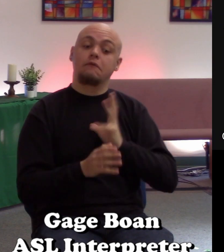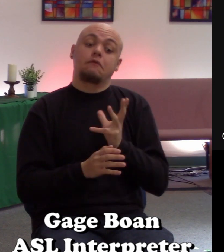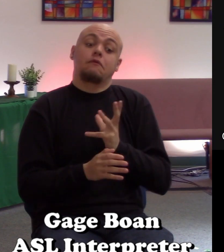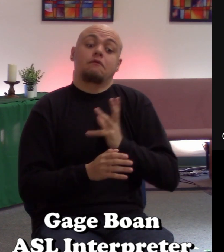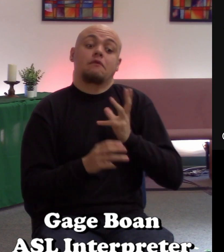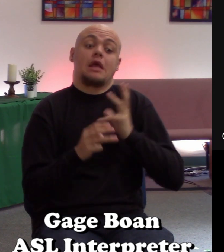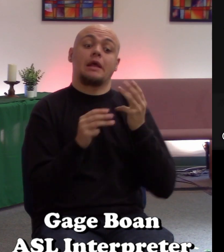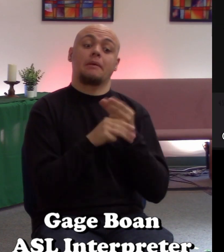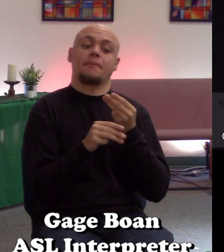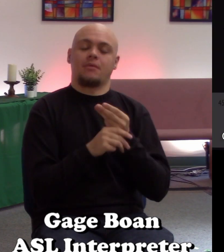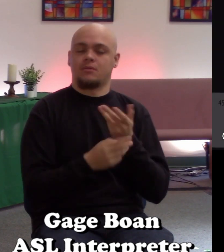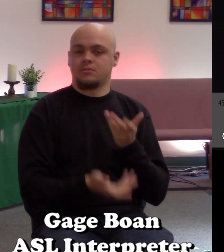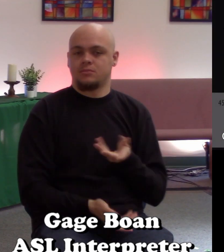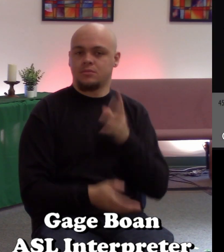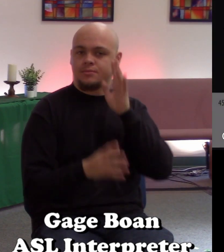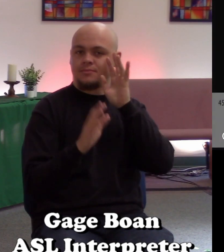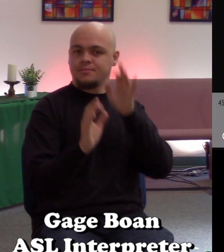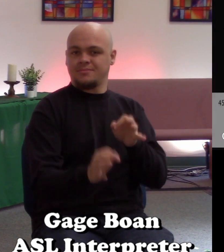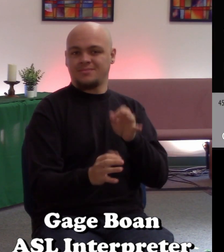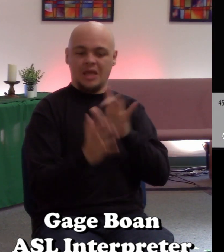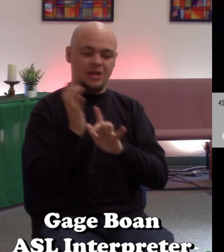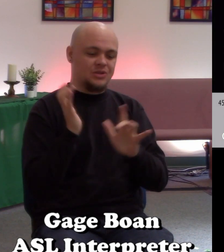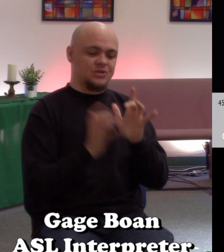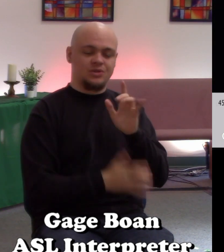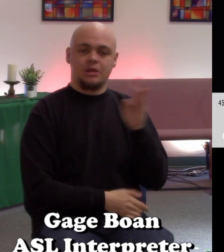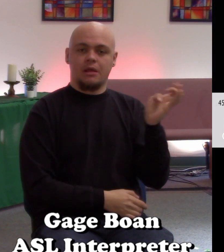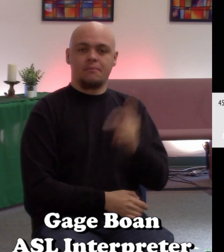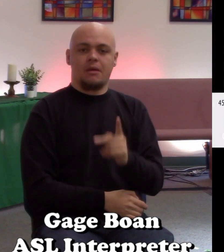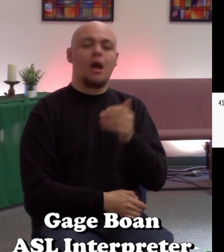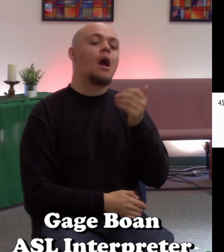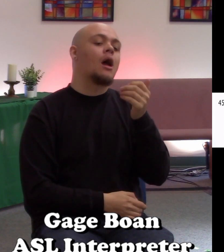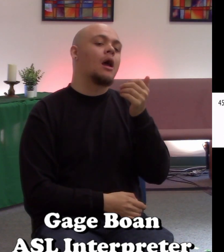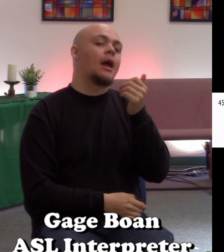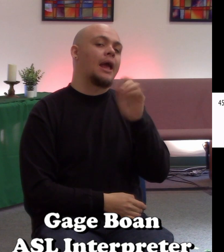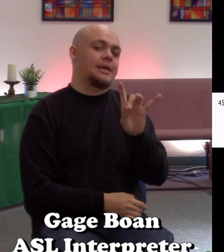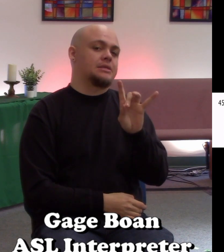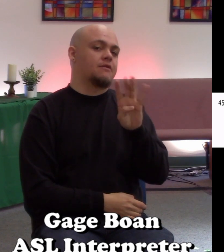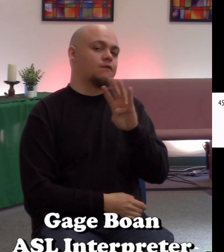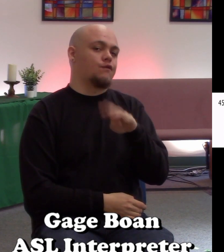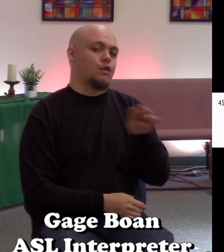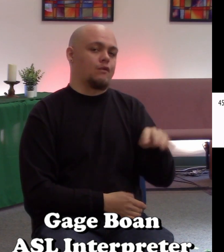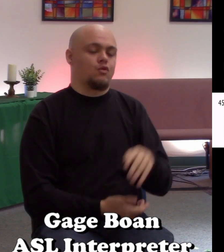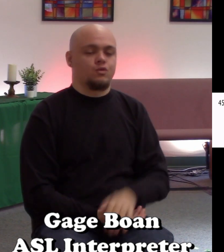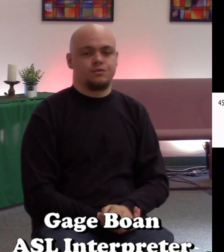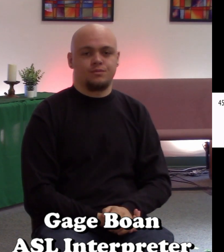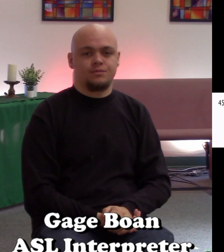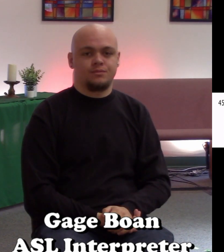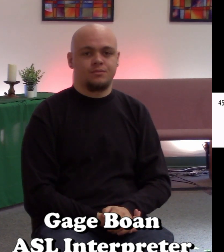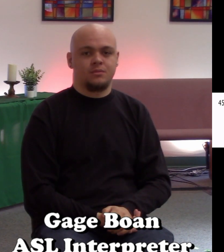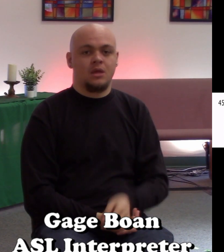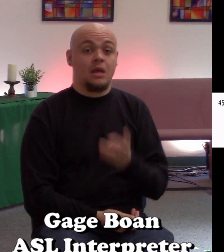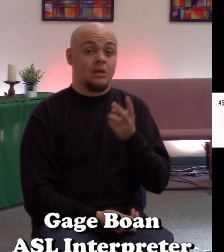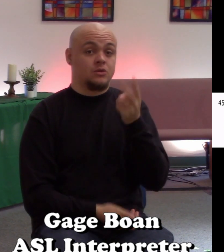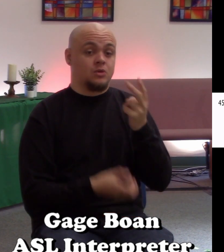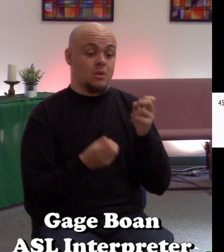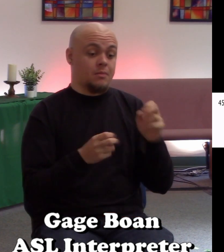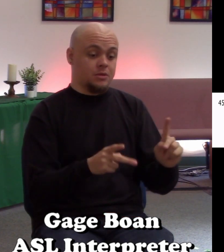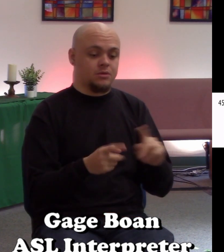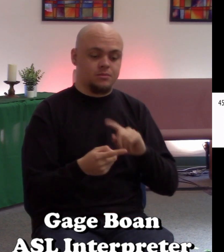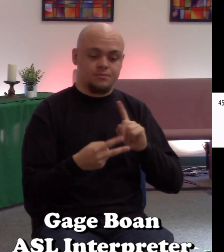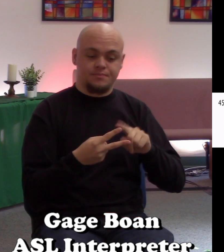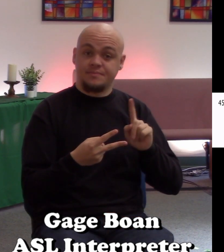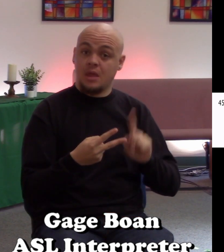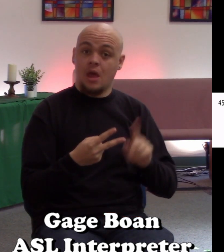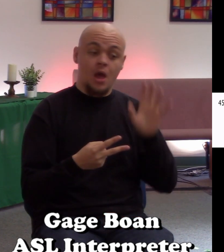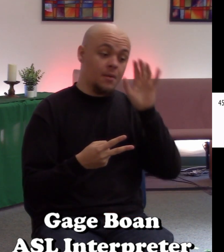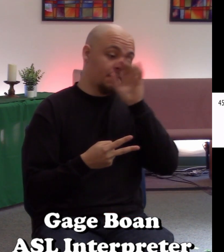He did some fancy math, and he decided that Jesus would come back in 1844. And he had 2 chances at